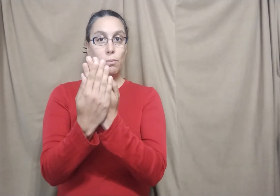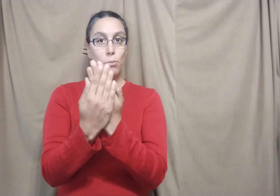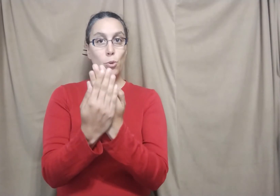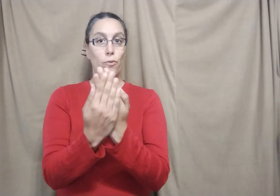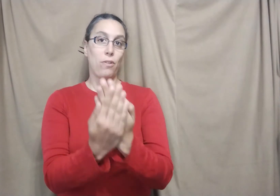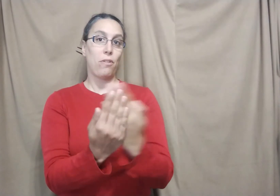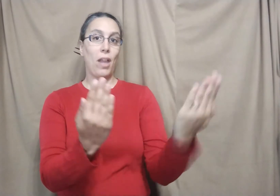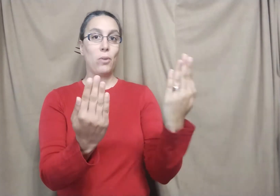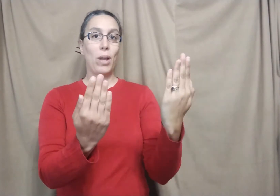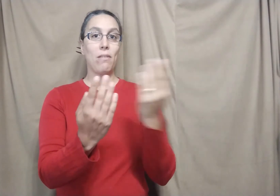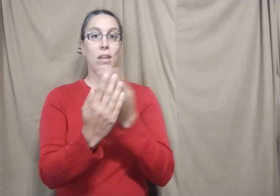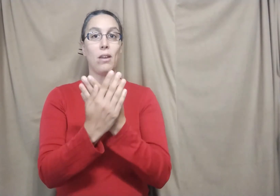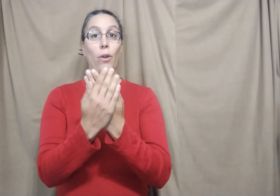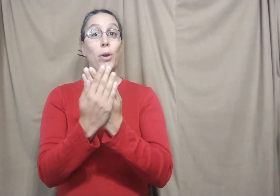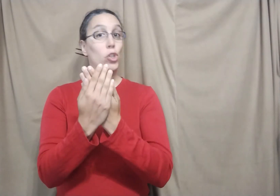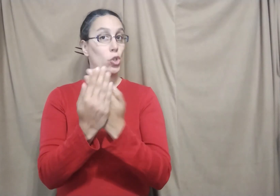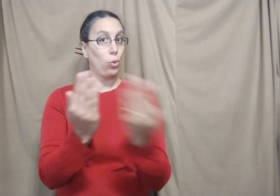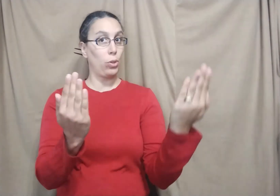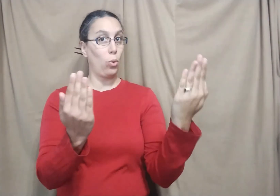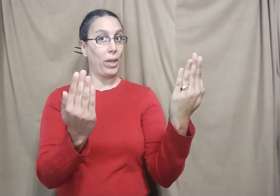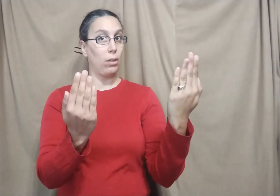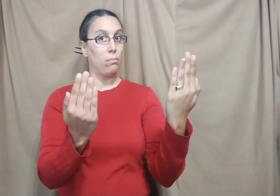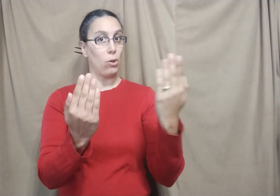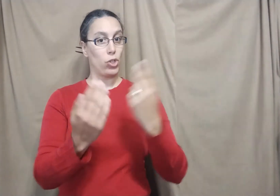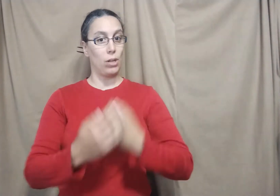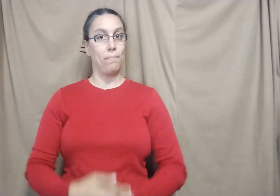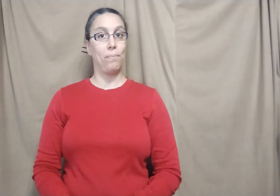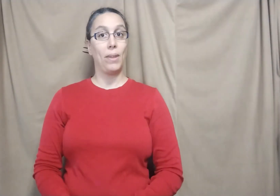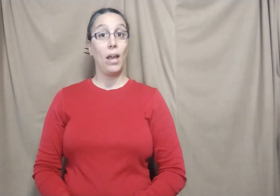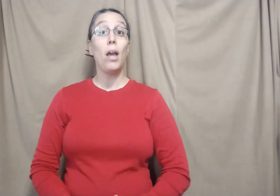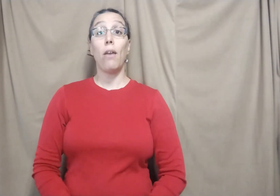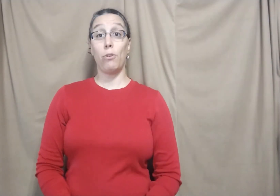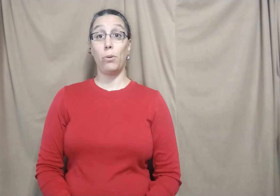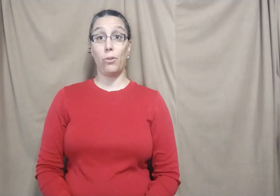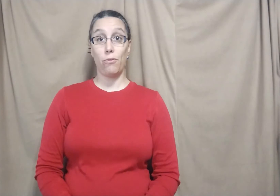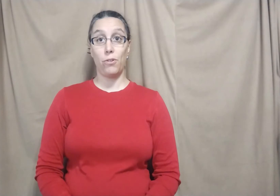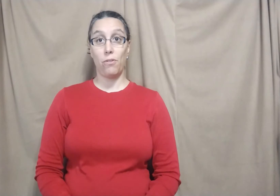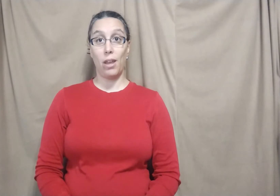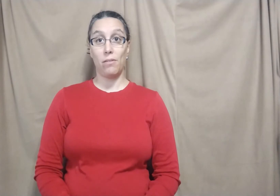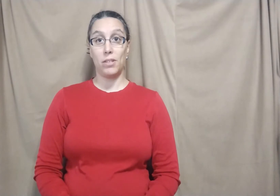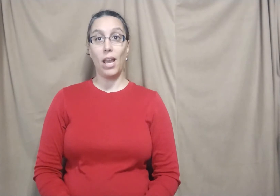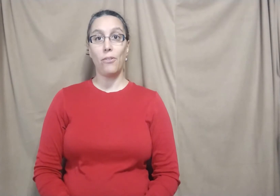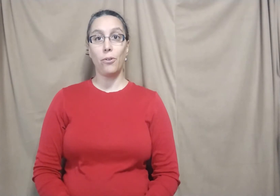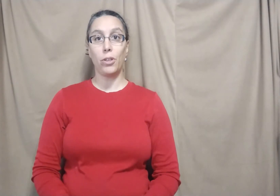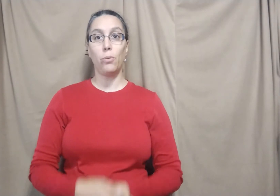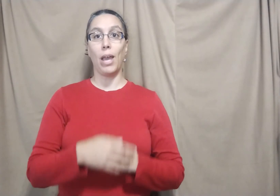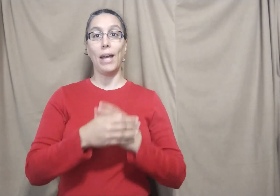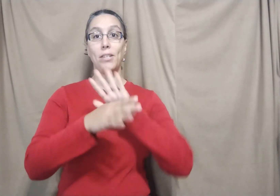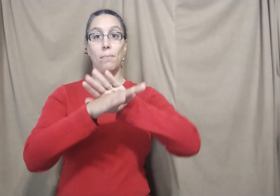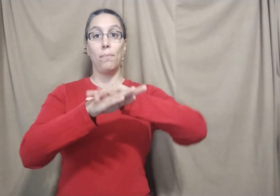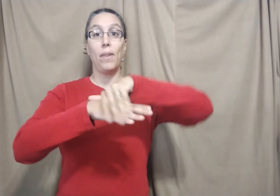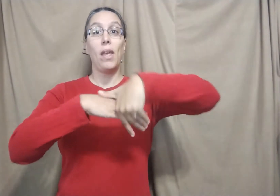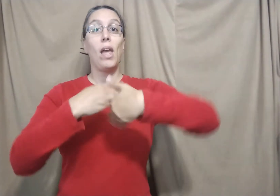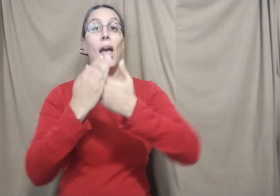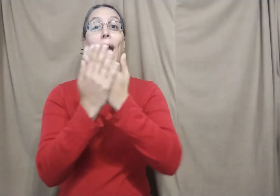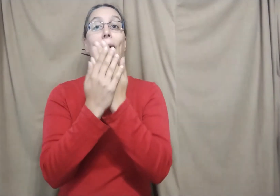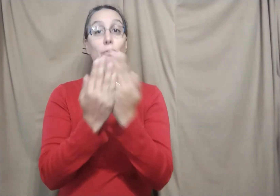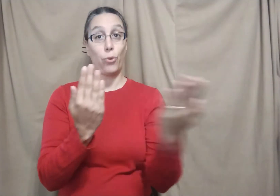move sideways in a very short, quick motion. If you put those two signs together, you get everything.